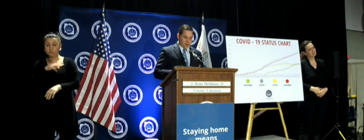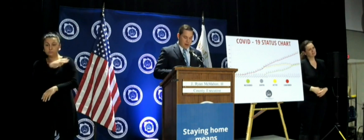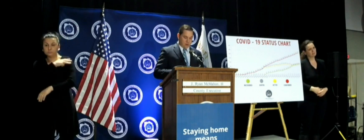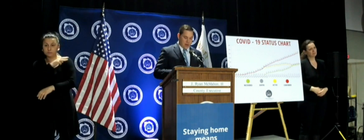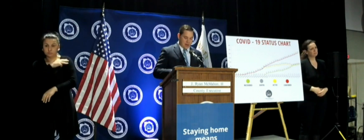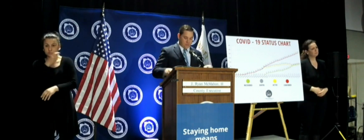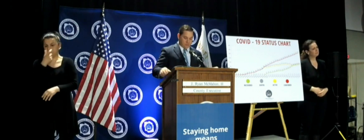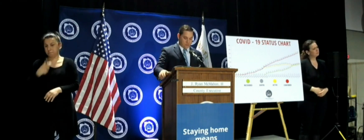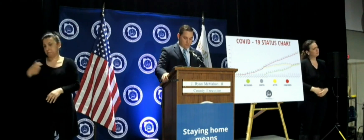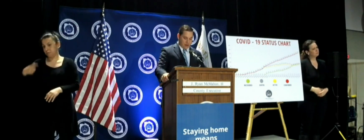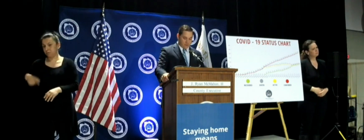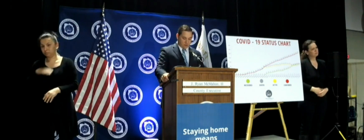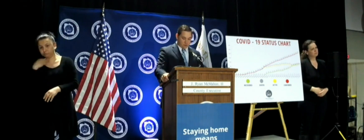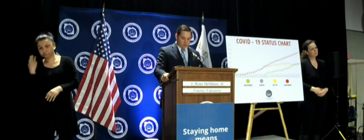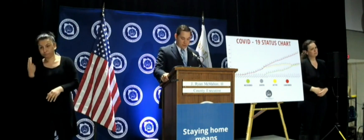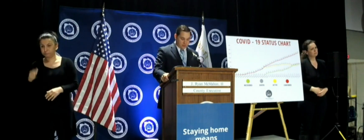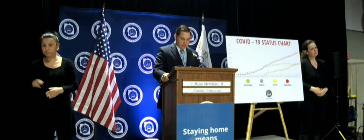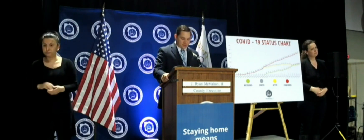We now have